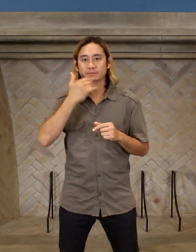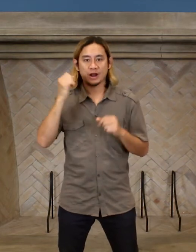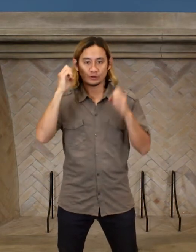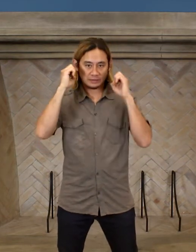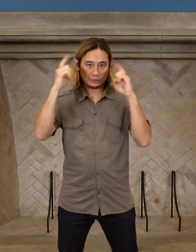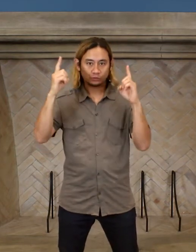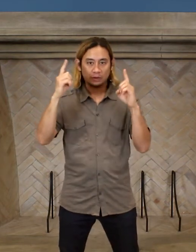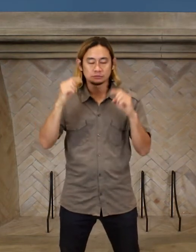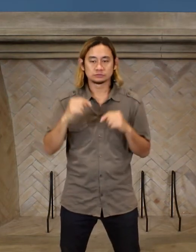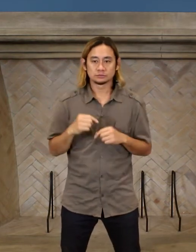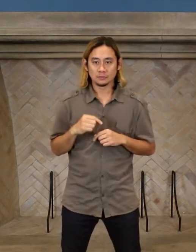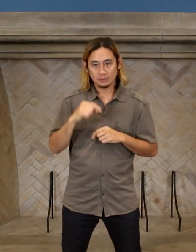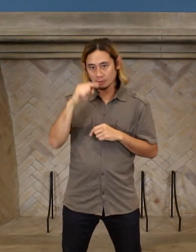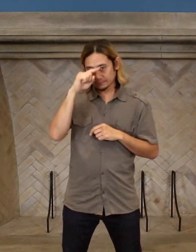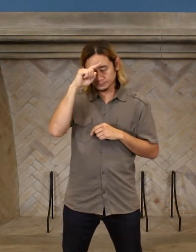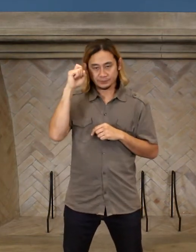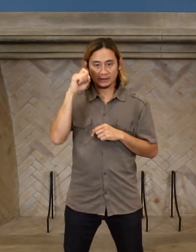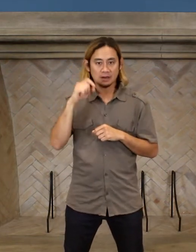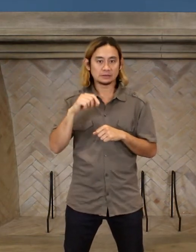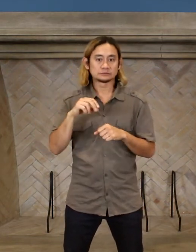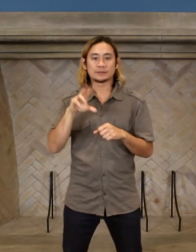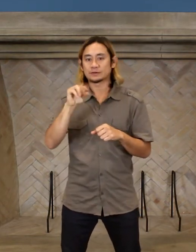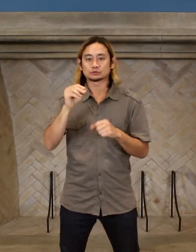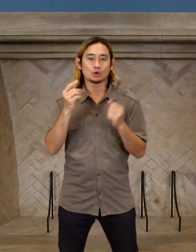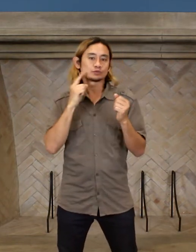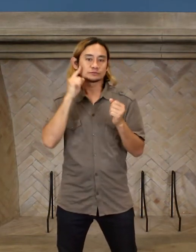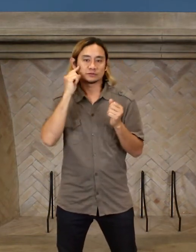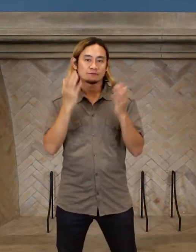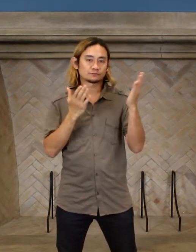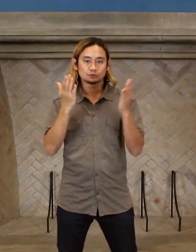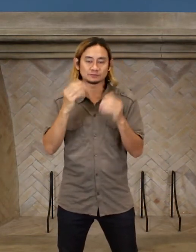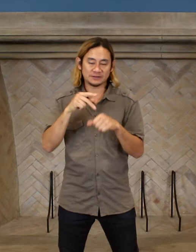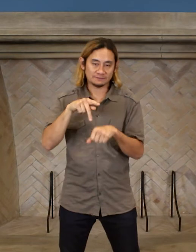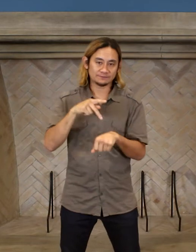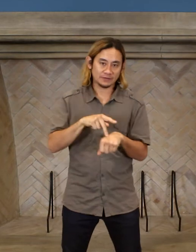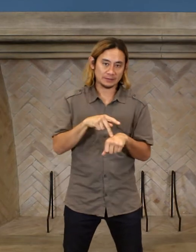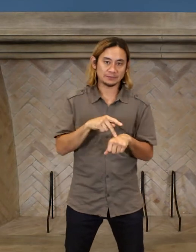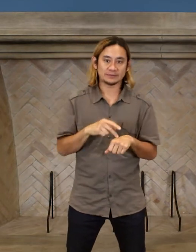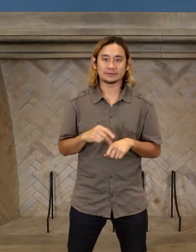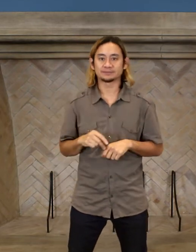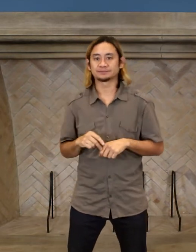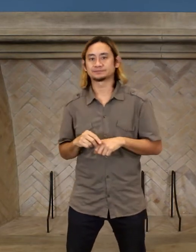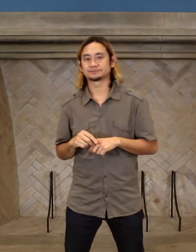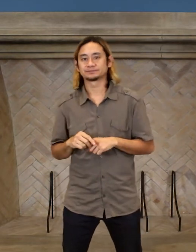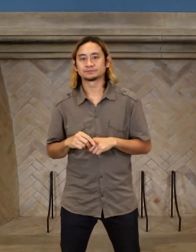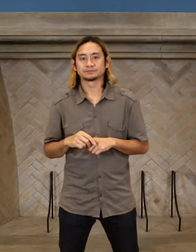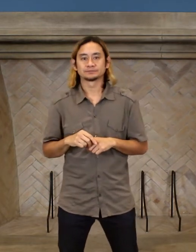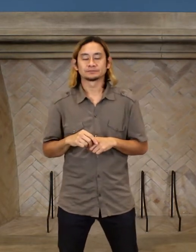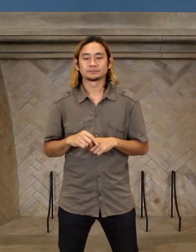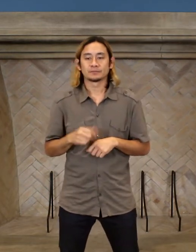for me to get a better education because there's no services for the deaf in the Philippines.